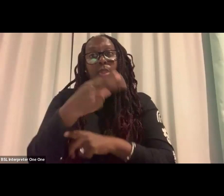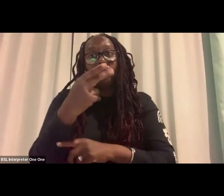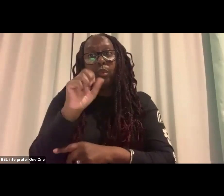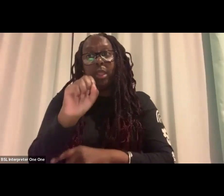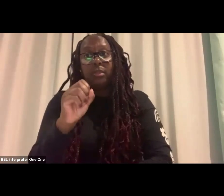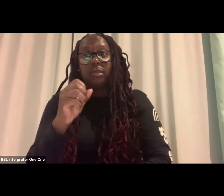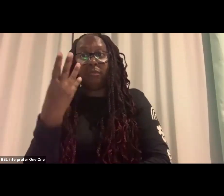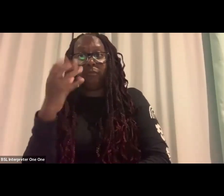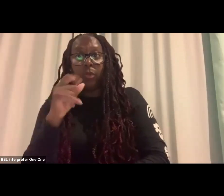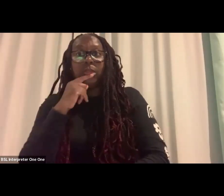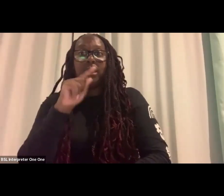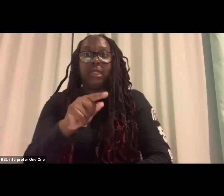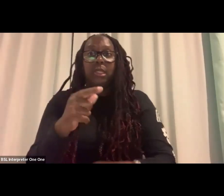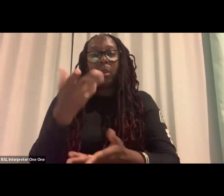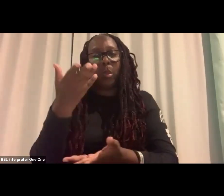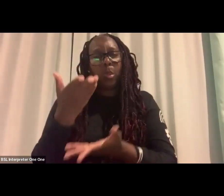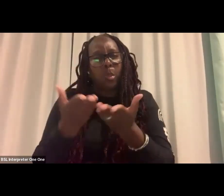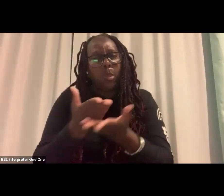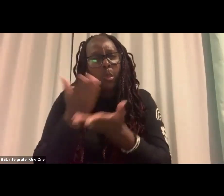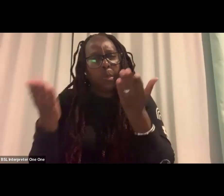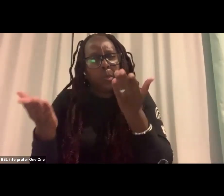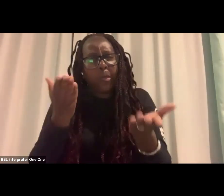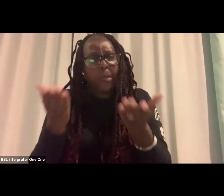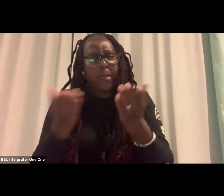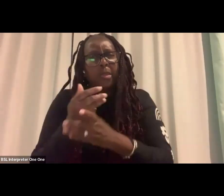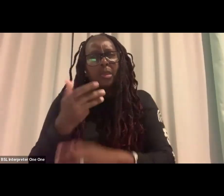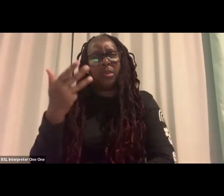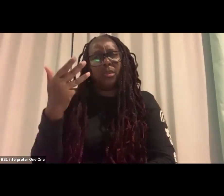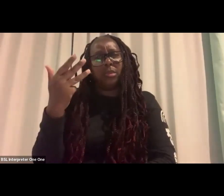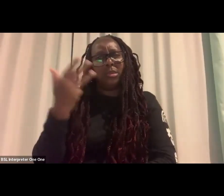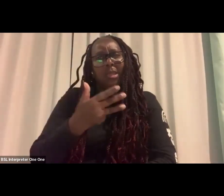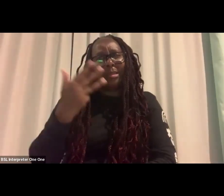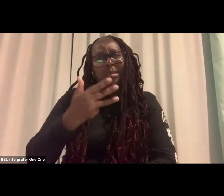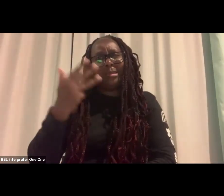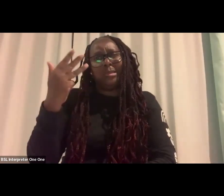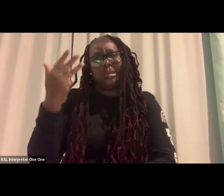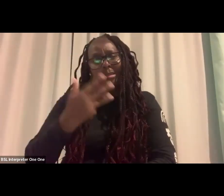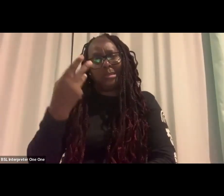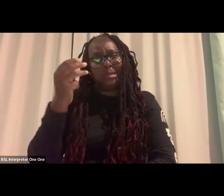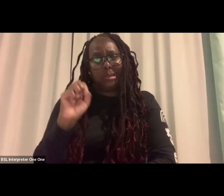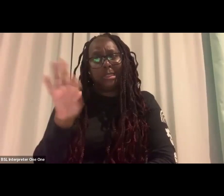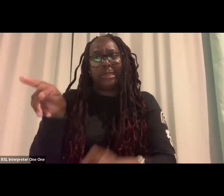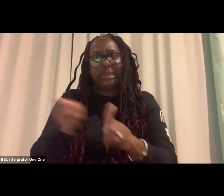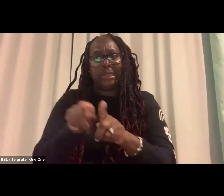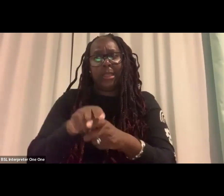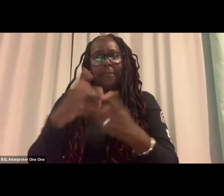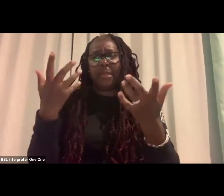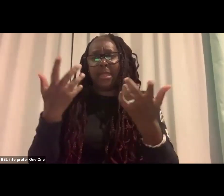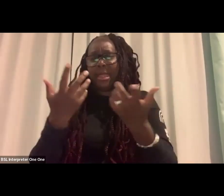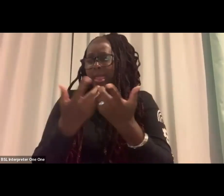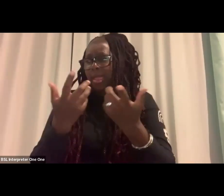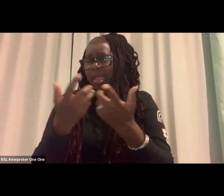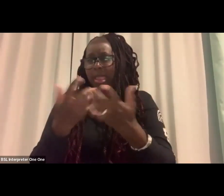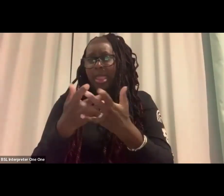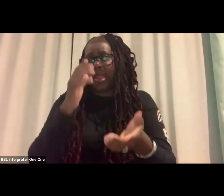compared to 1990. So it's a an example of how it's the